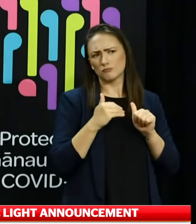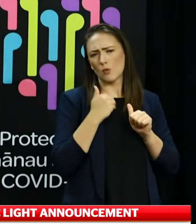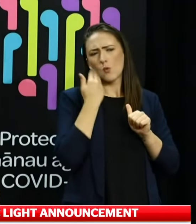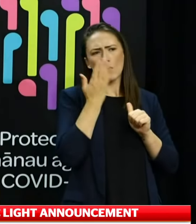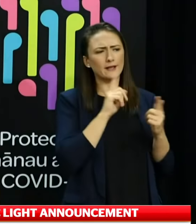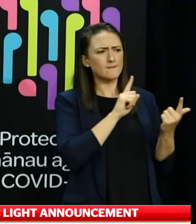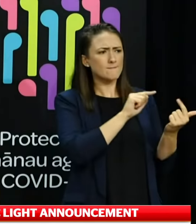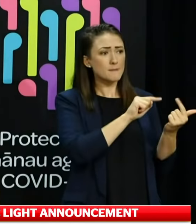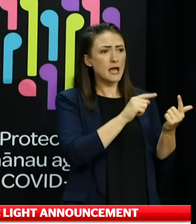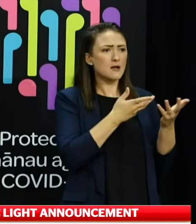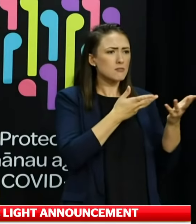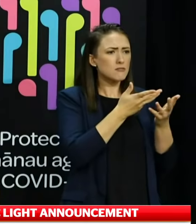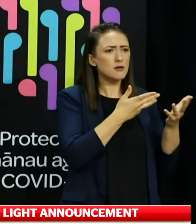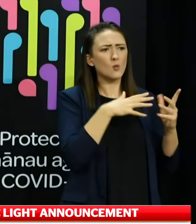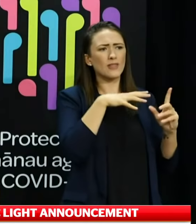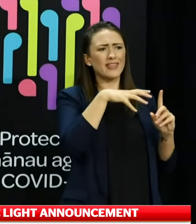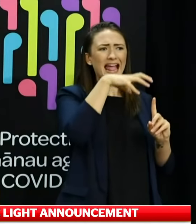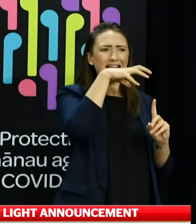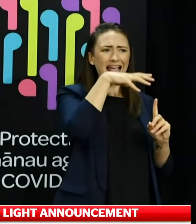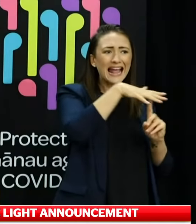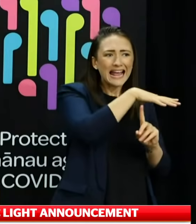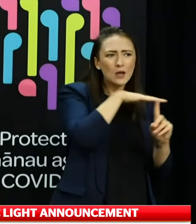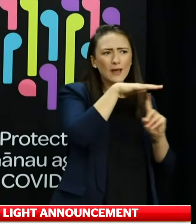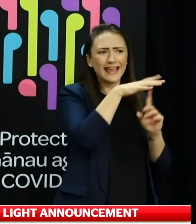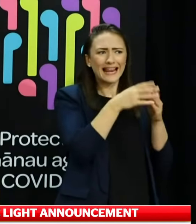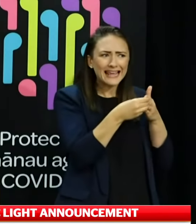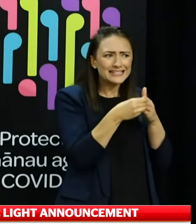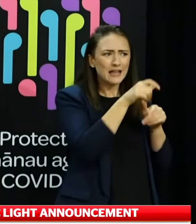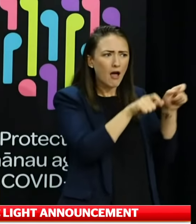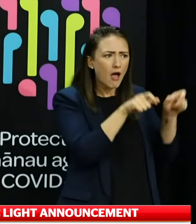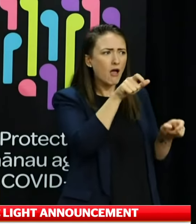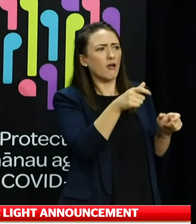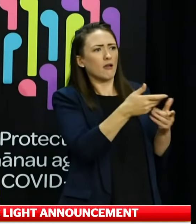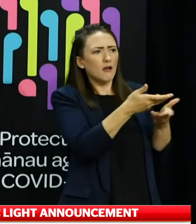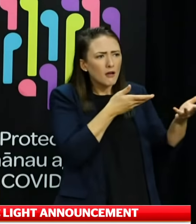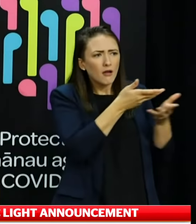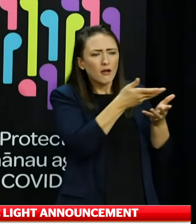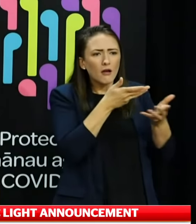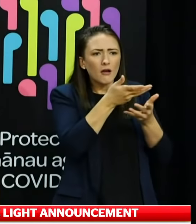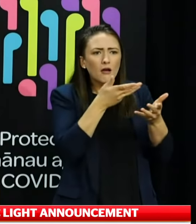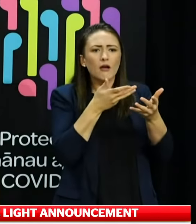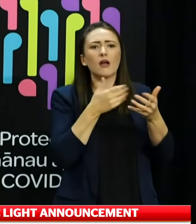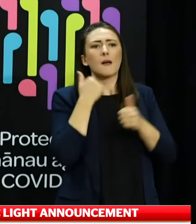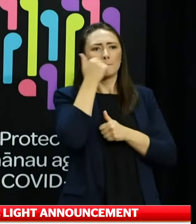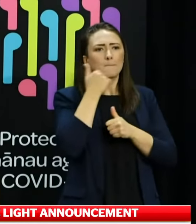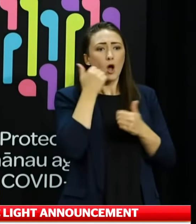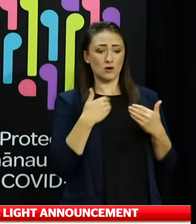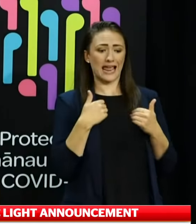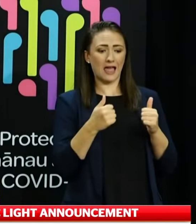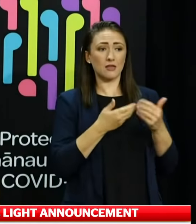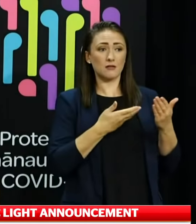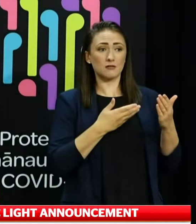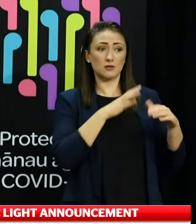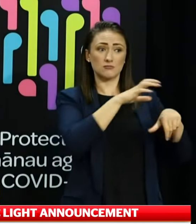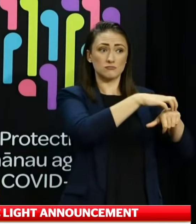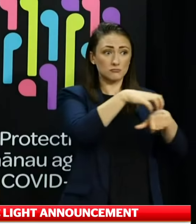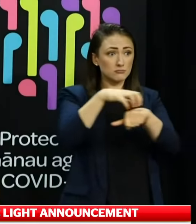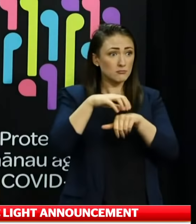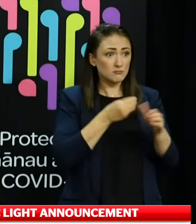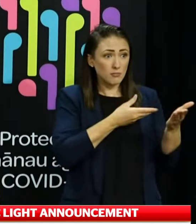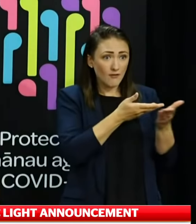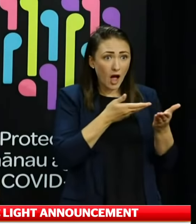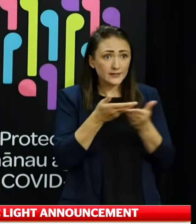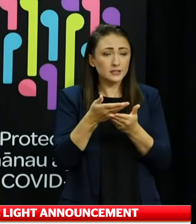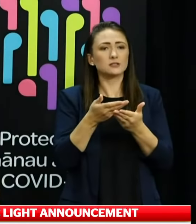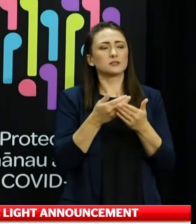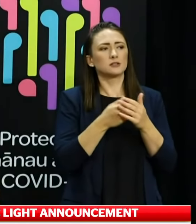iwi leaders, from the various other forum, our Māori health providers, all have provided regular feedback on what they are seeing and how they